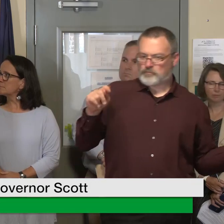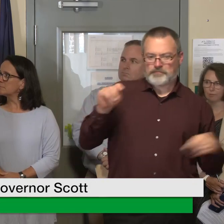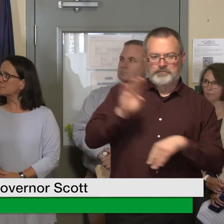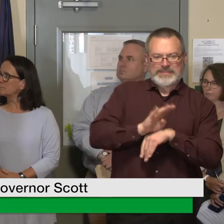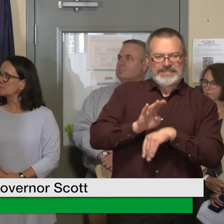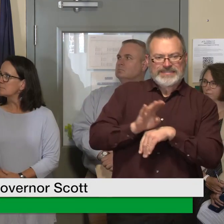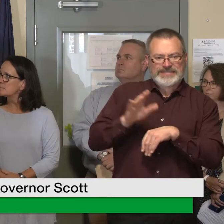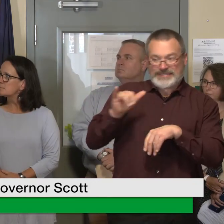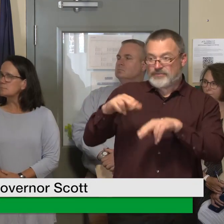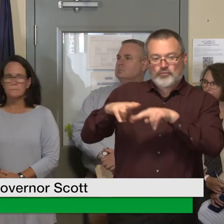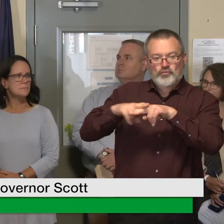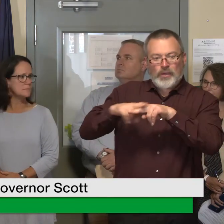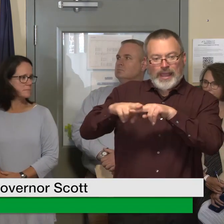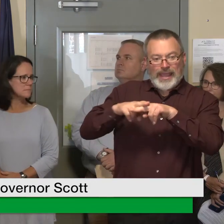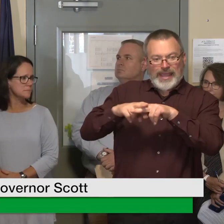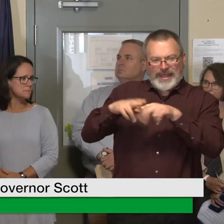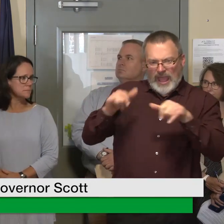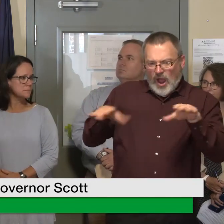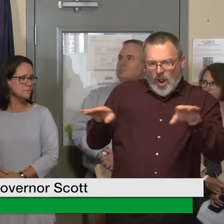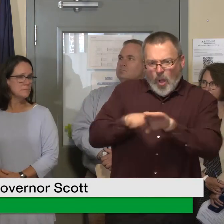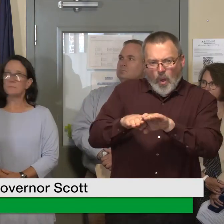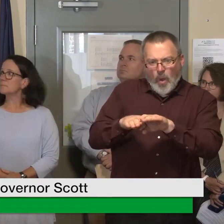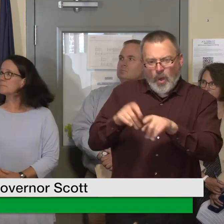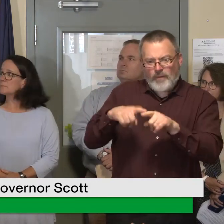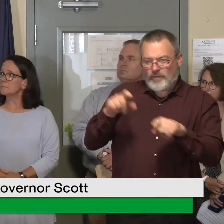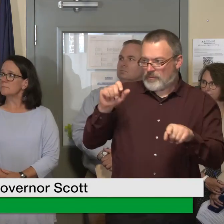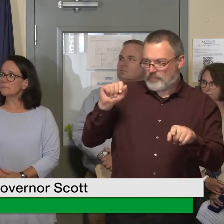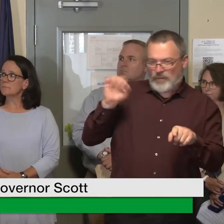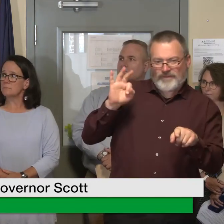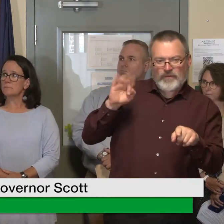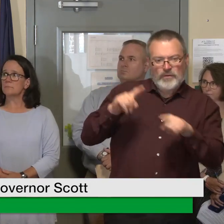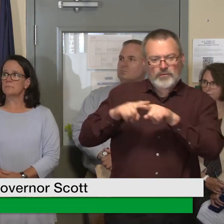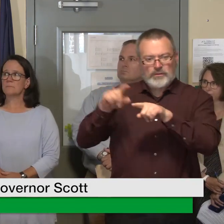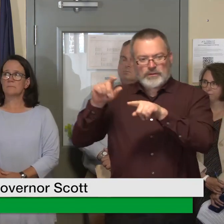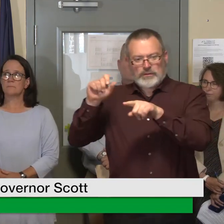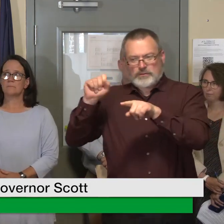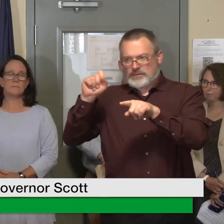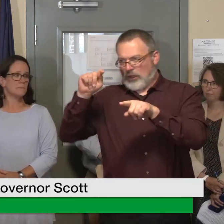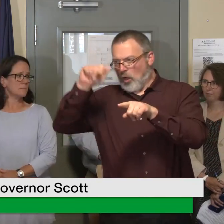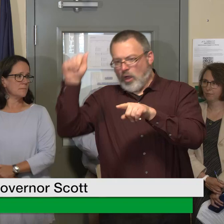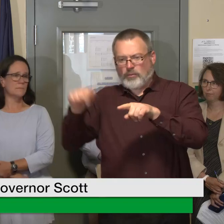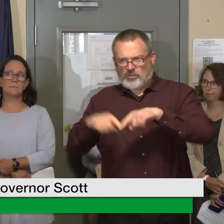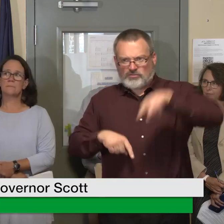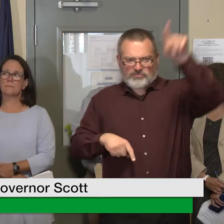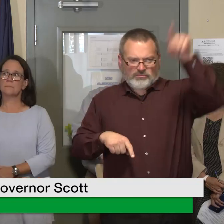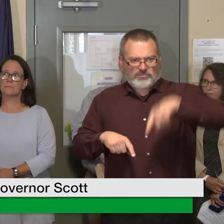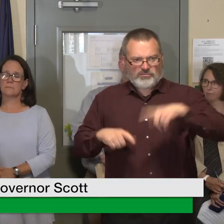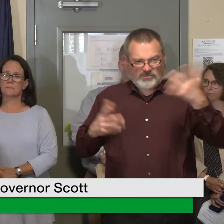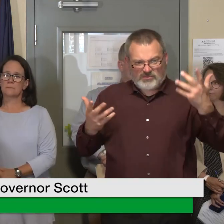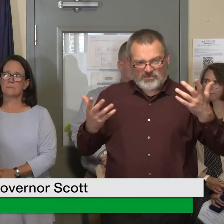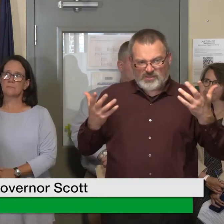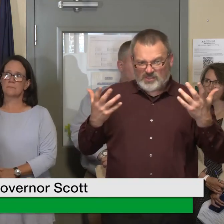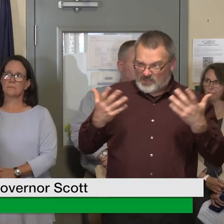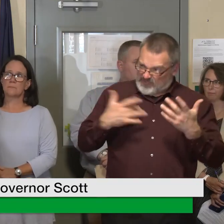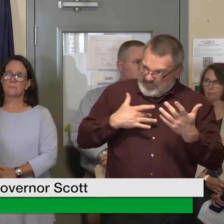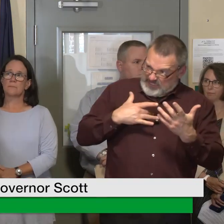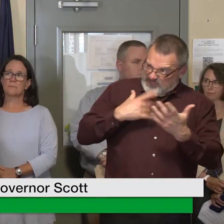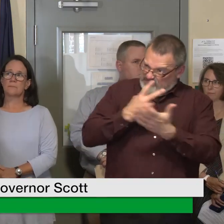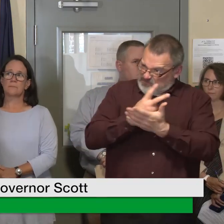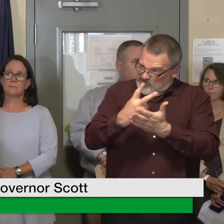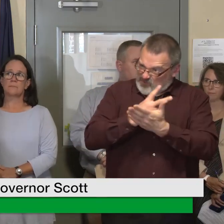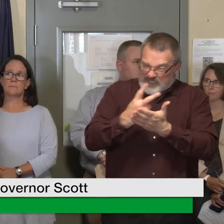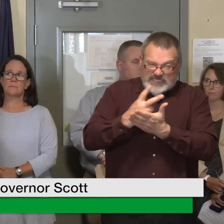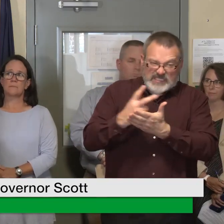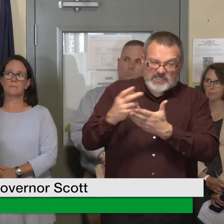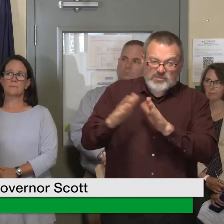Albans? Correct. Yes. Yes? Yes. And will be for another week or 10 days? It will be until Genesee